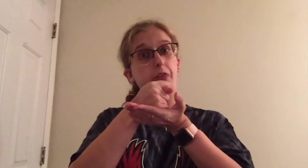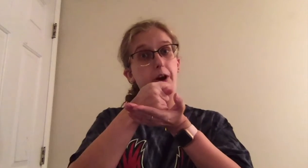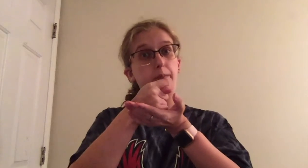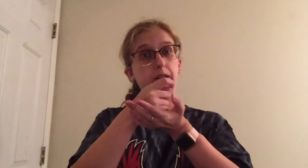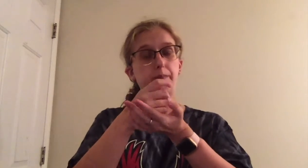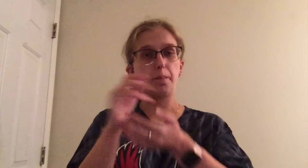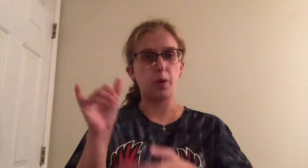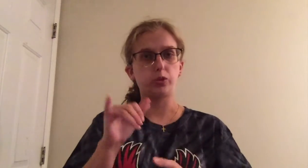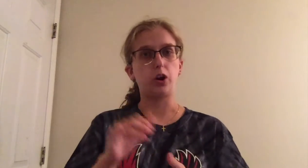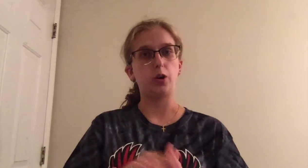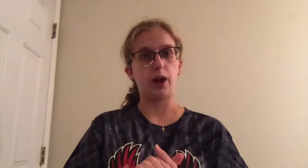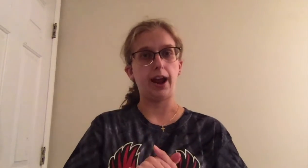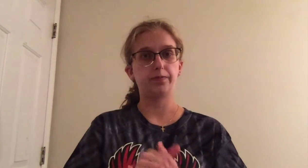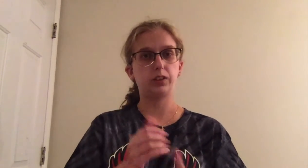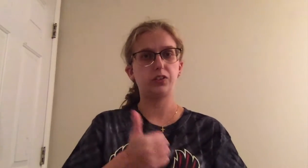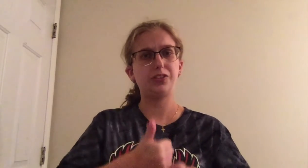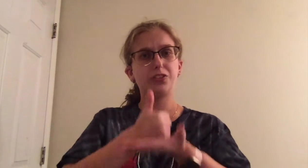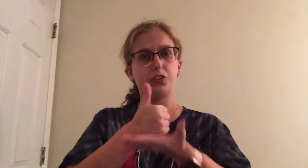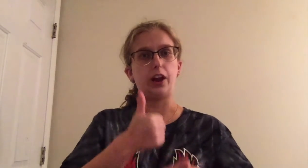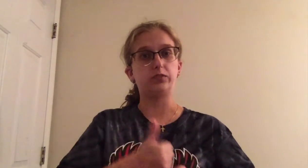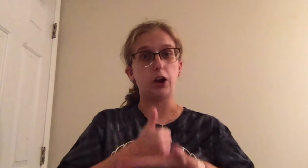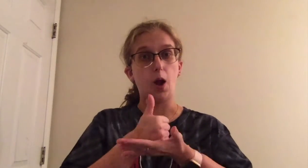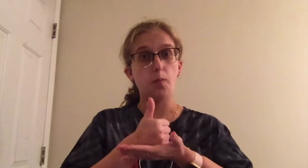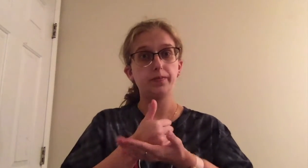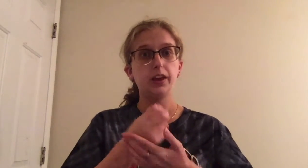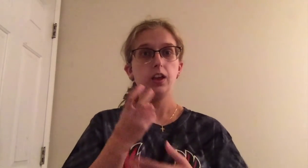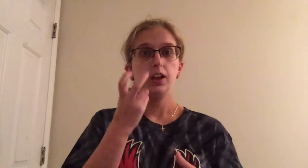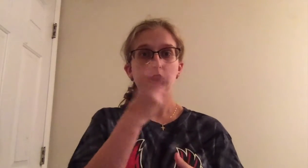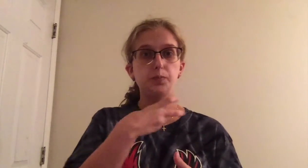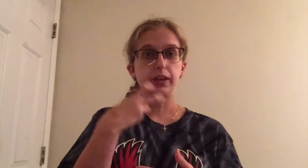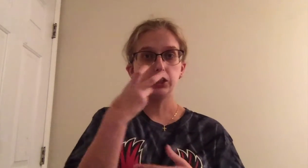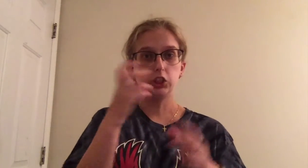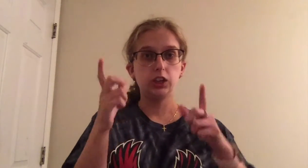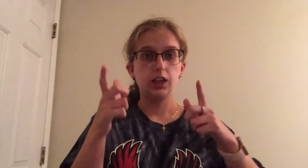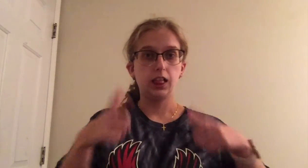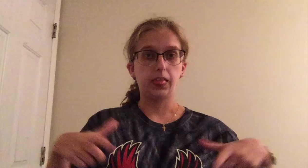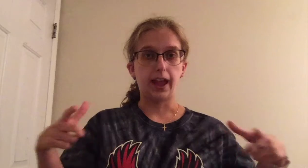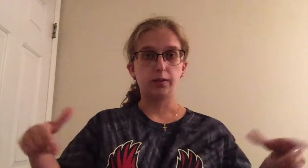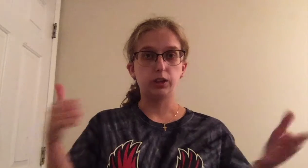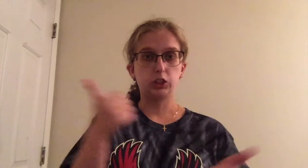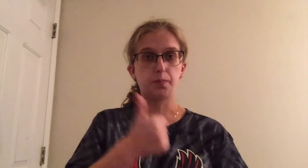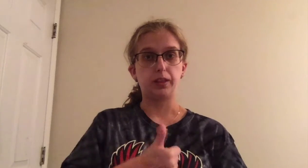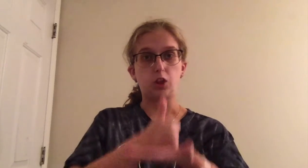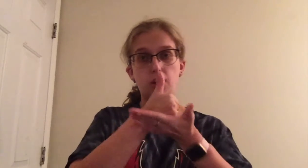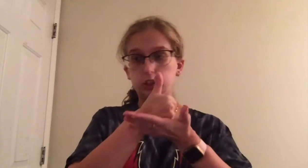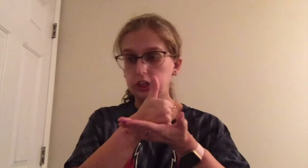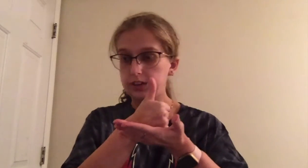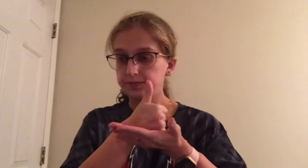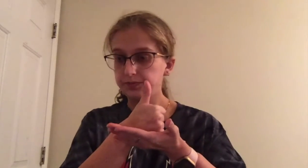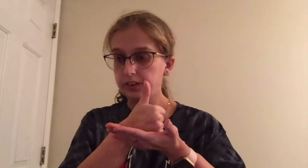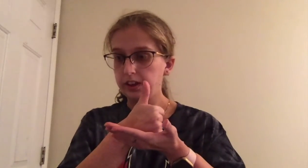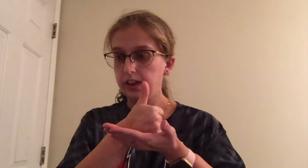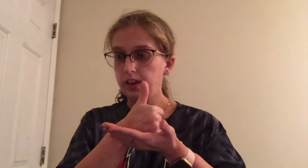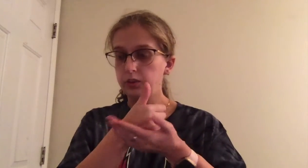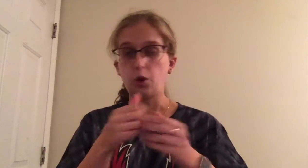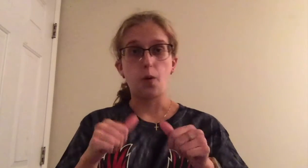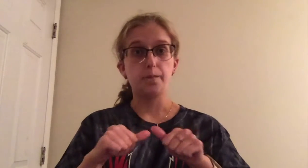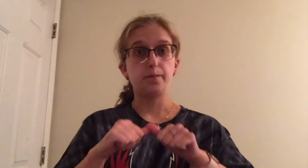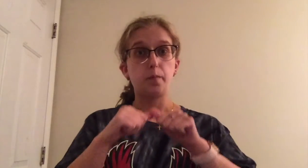therapy, but both are okay, because this is a sign for help. Speech, language, pathology. So moving